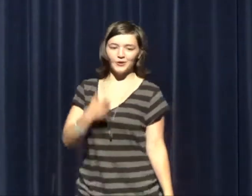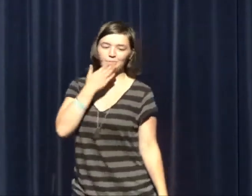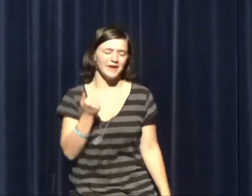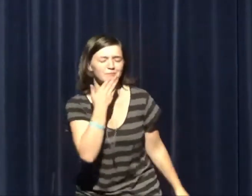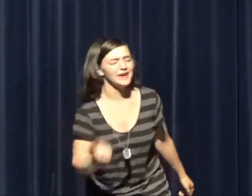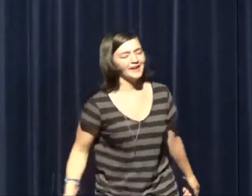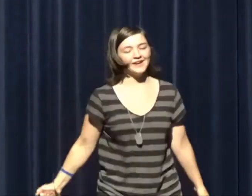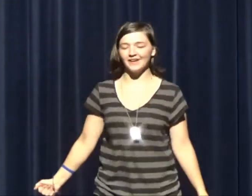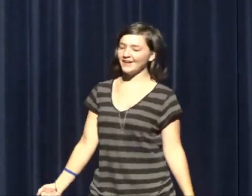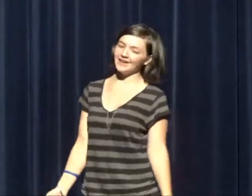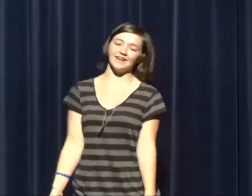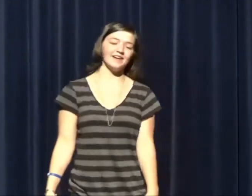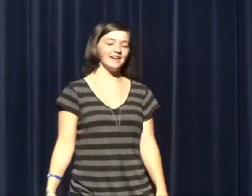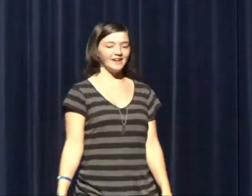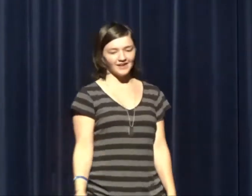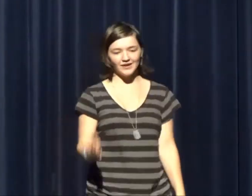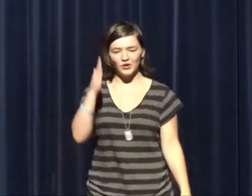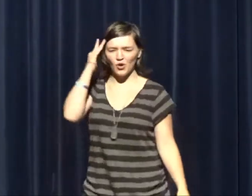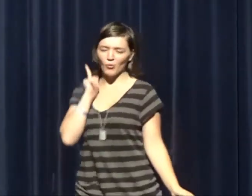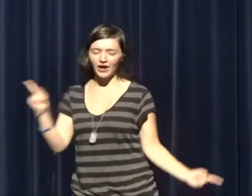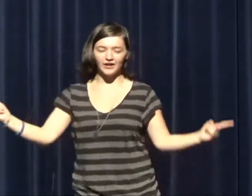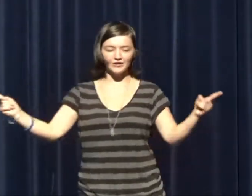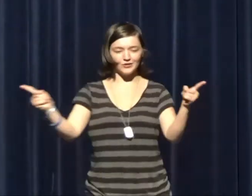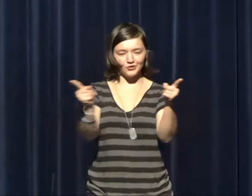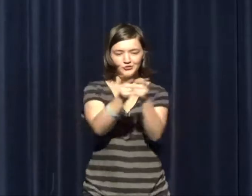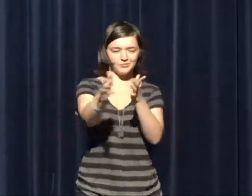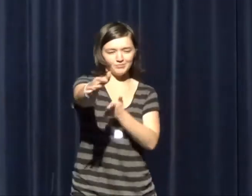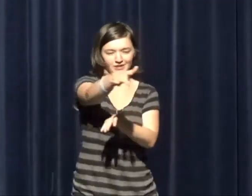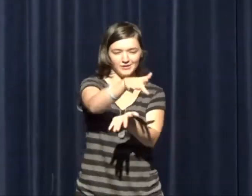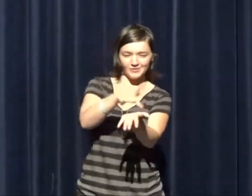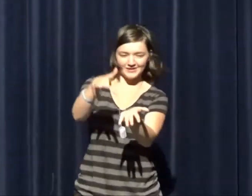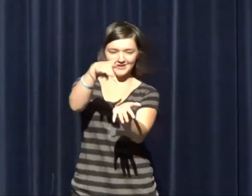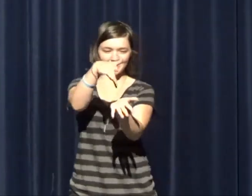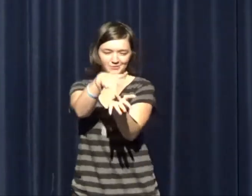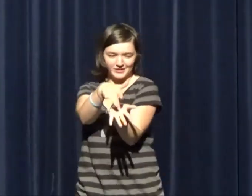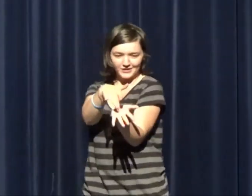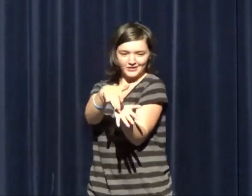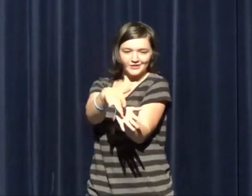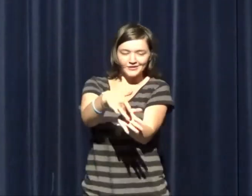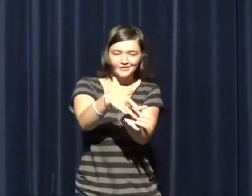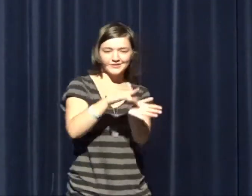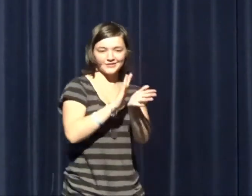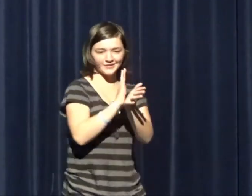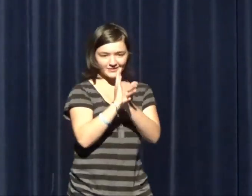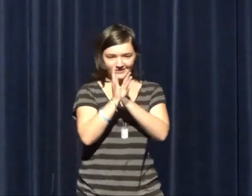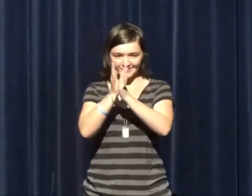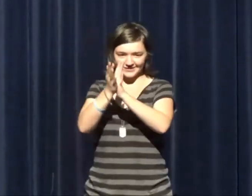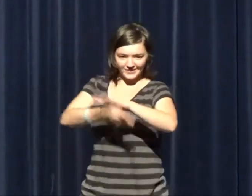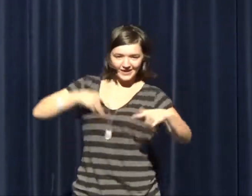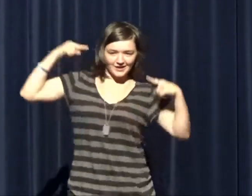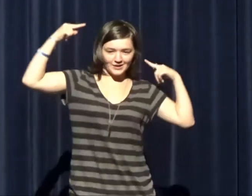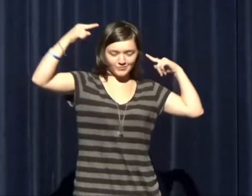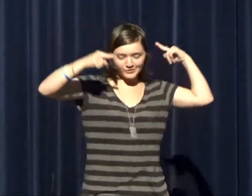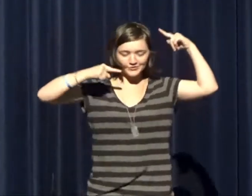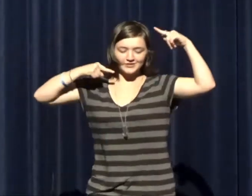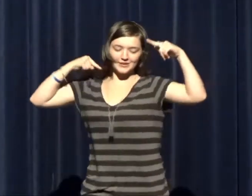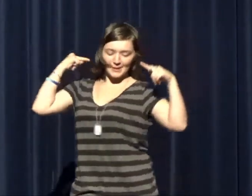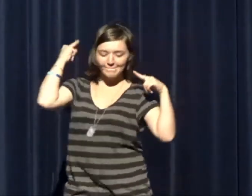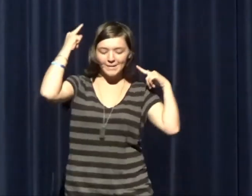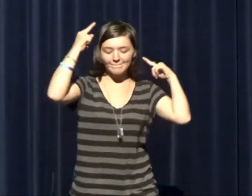I can't let you go I'm losing my